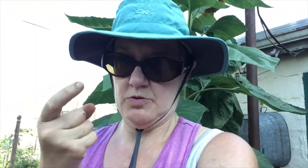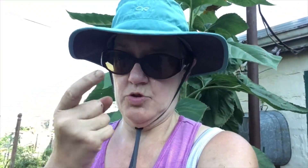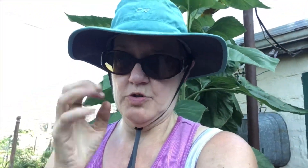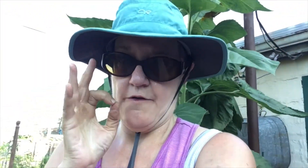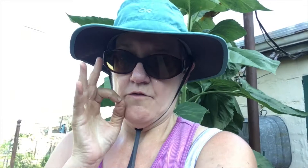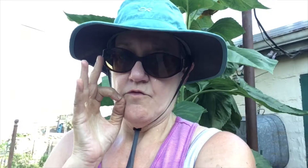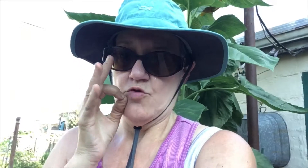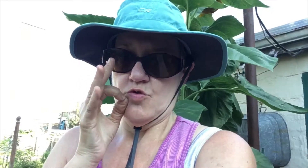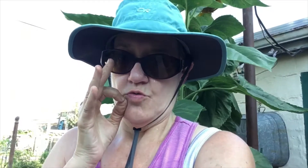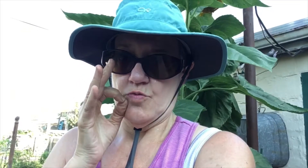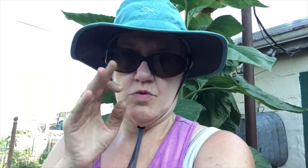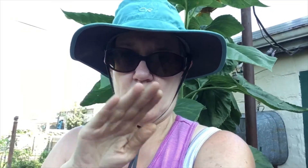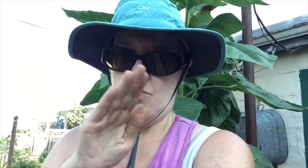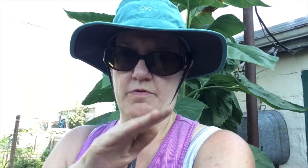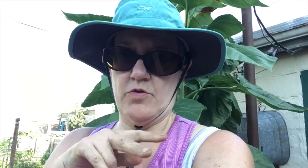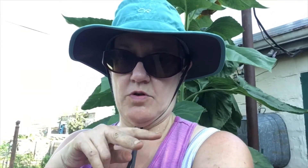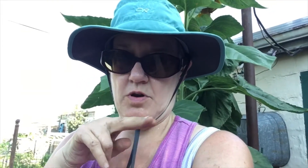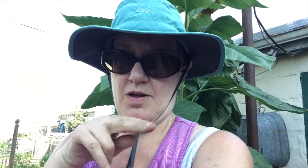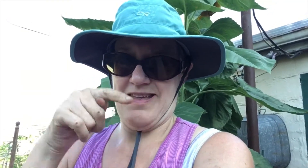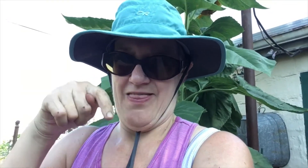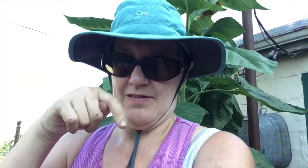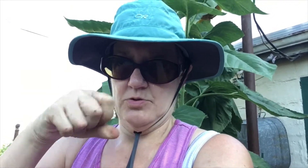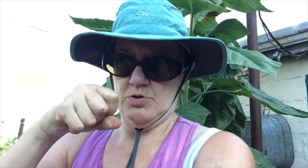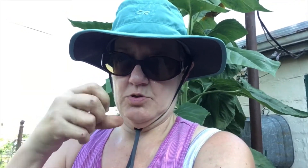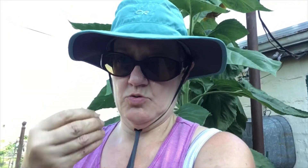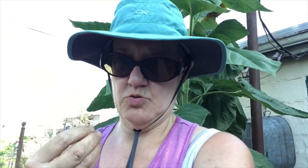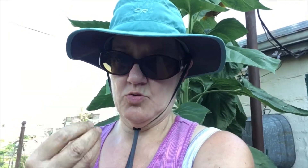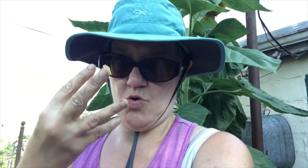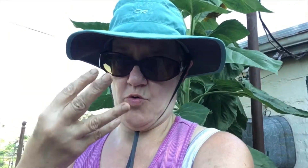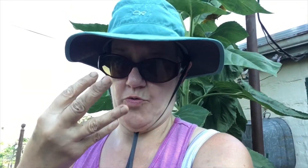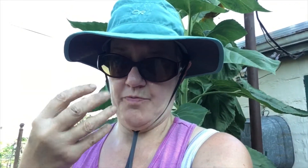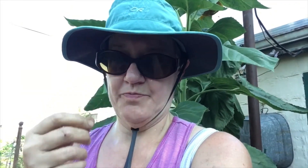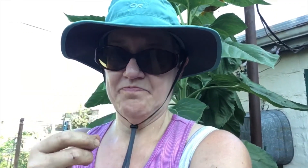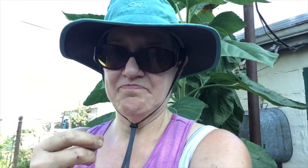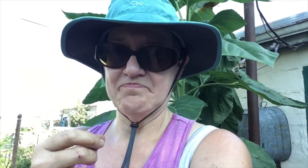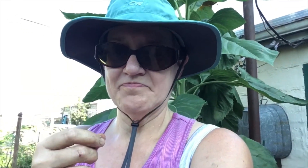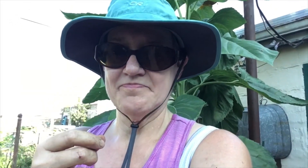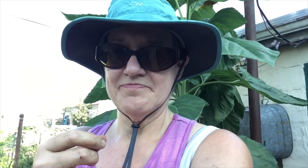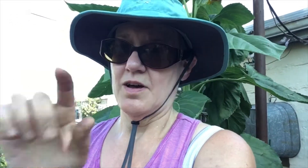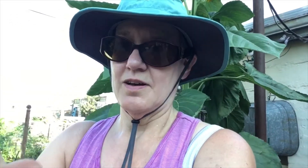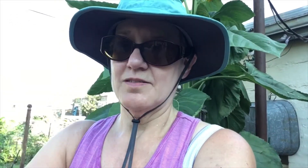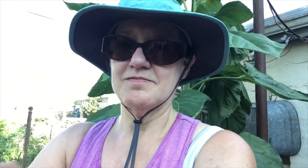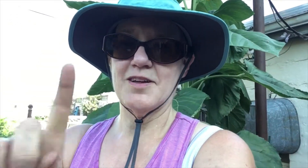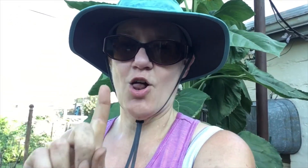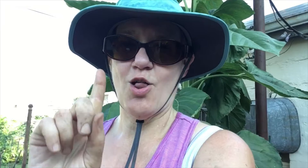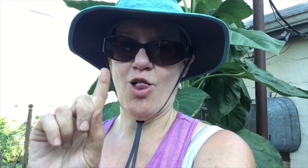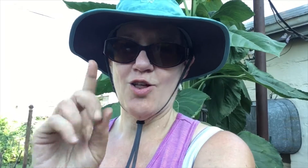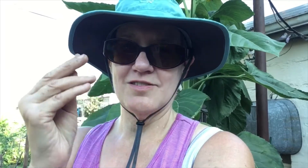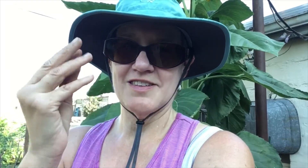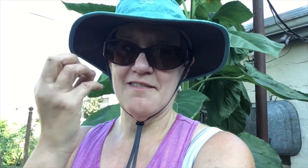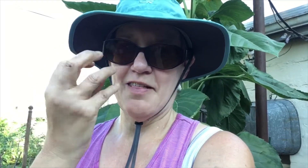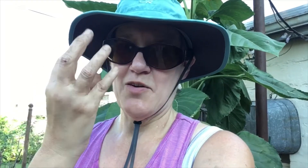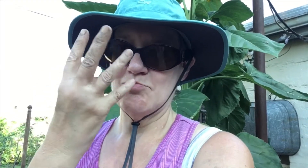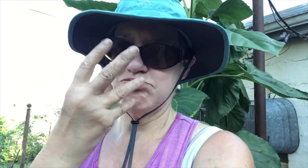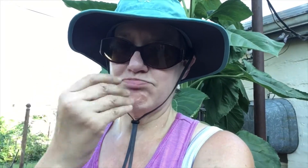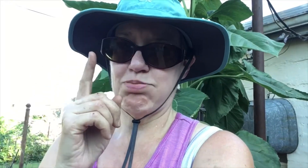This year's growth is where next year's fruit will be, so don't ever cut off the current year's growth. Look at this really